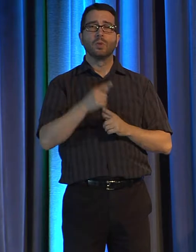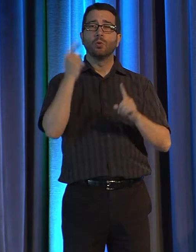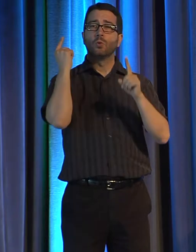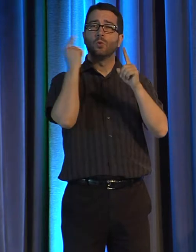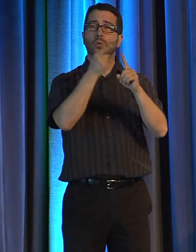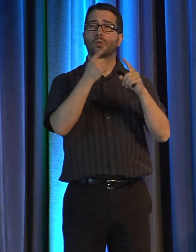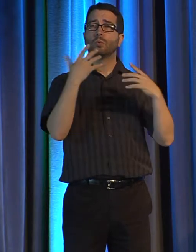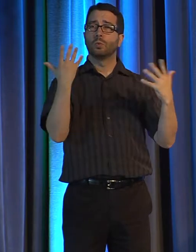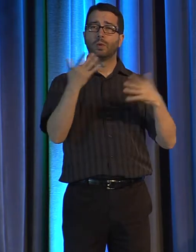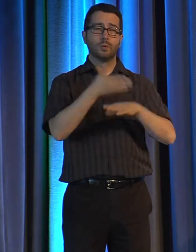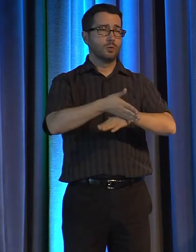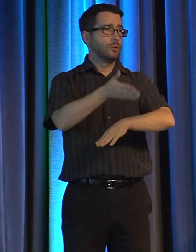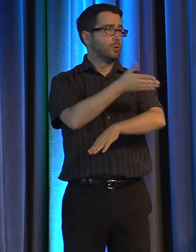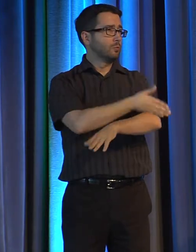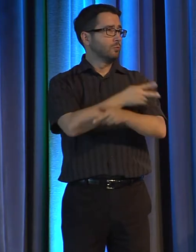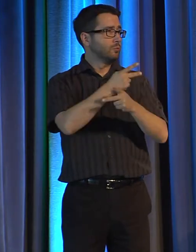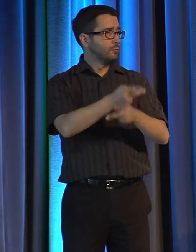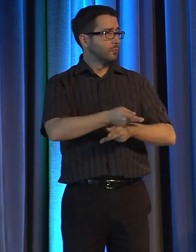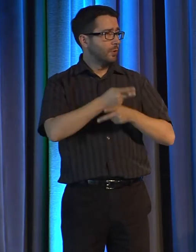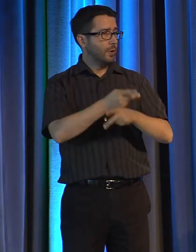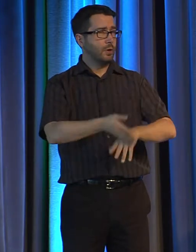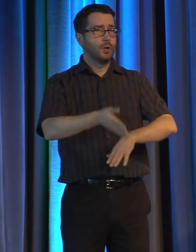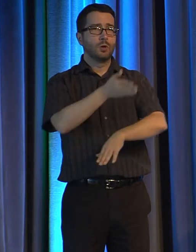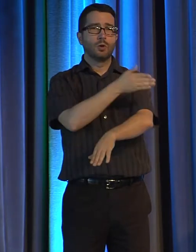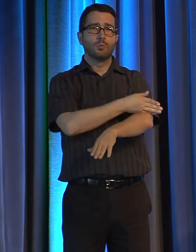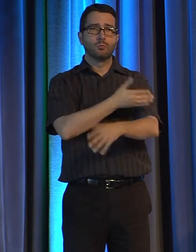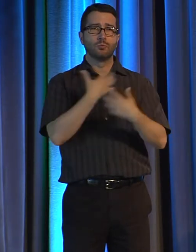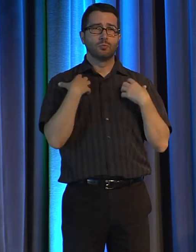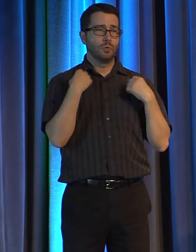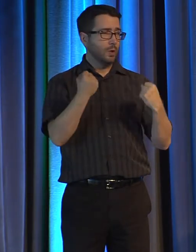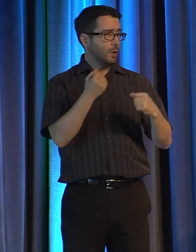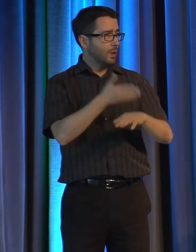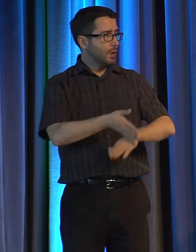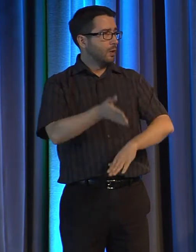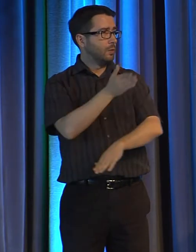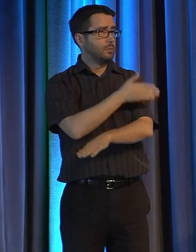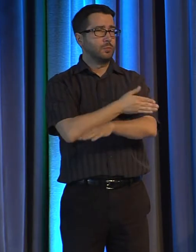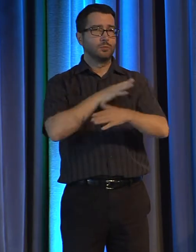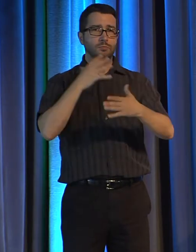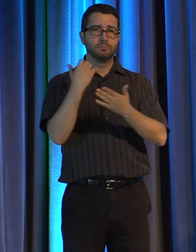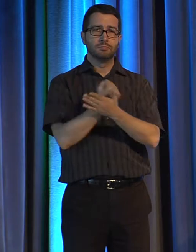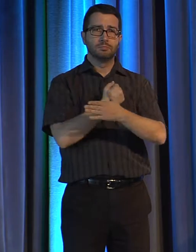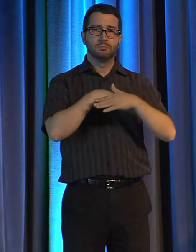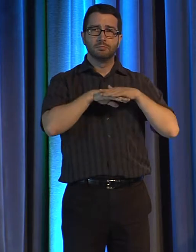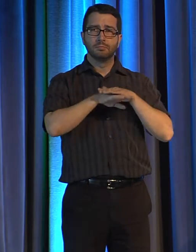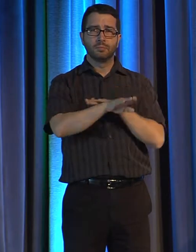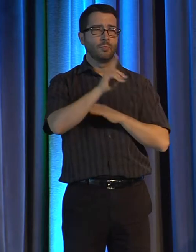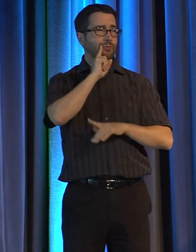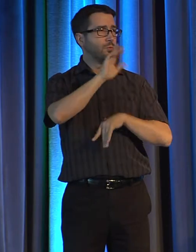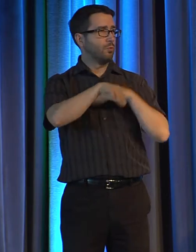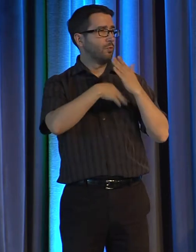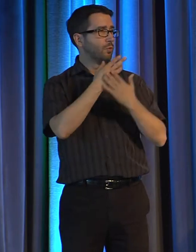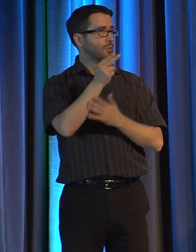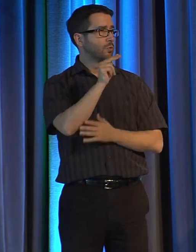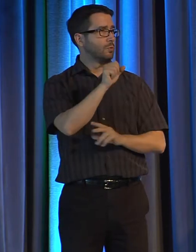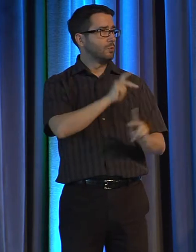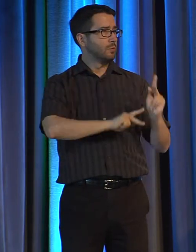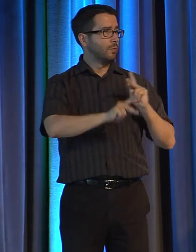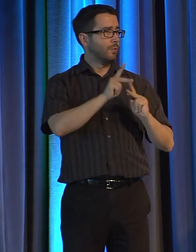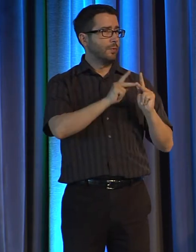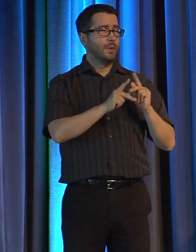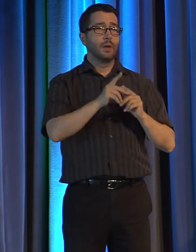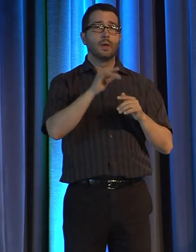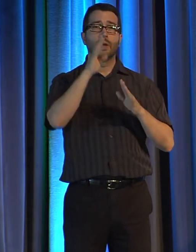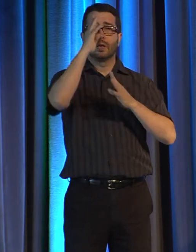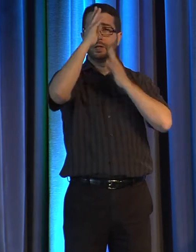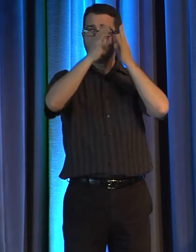to improve care, to improve access, and indeed to support improved health for all Nova Scotians. Innovation helps